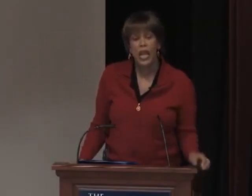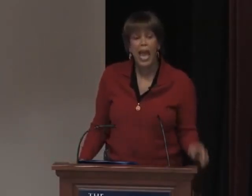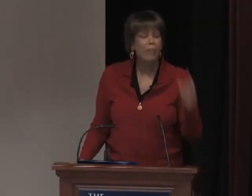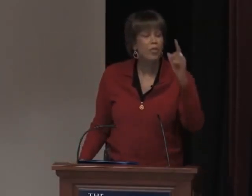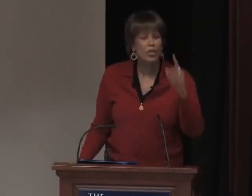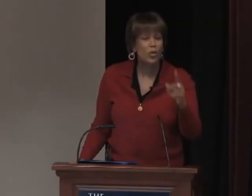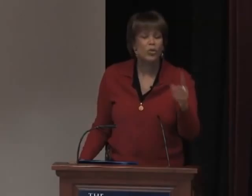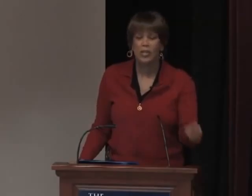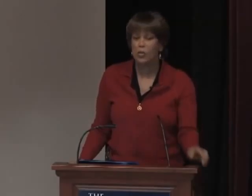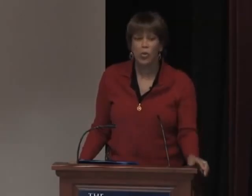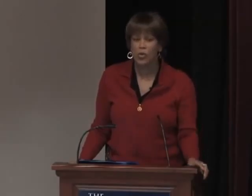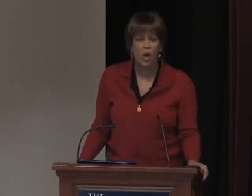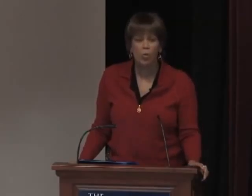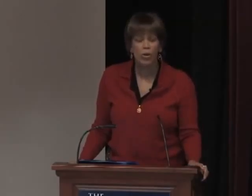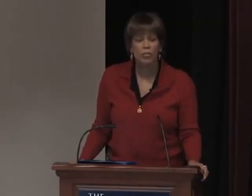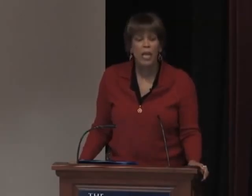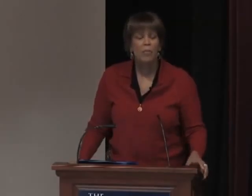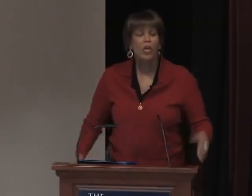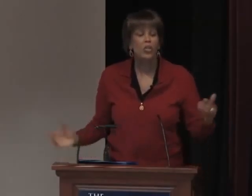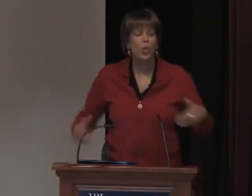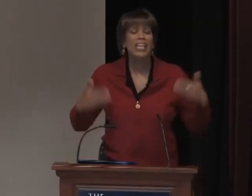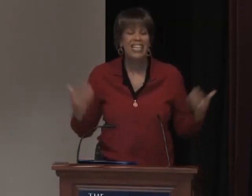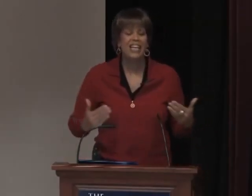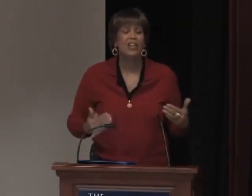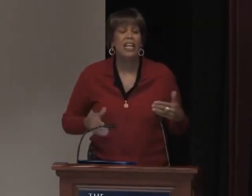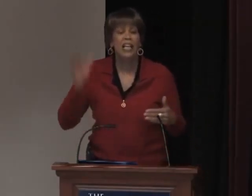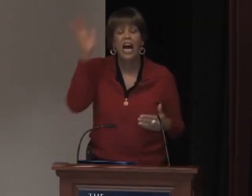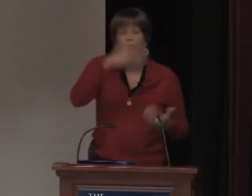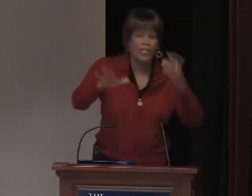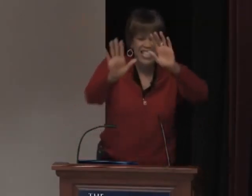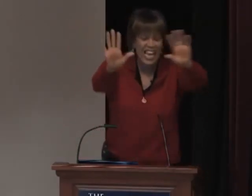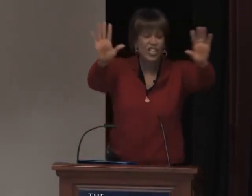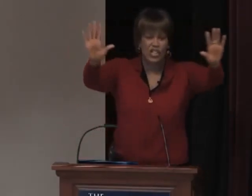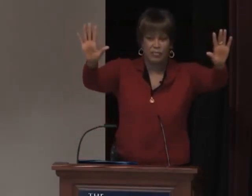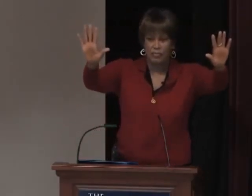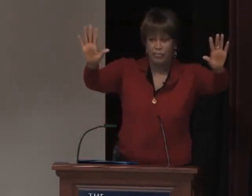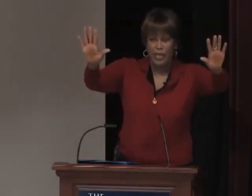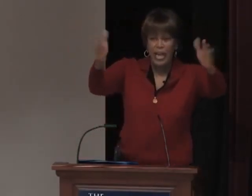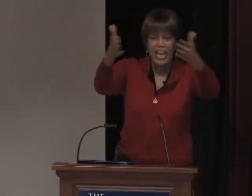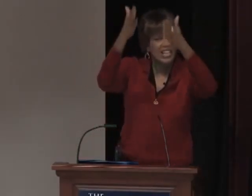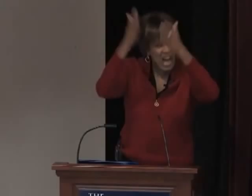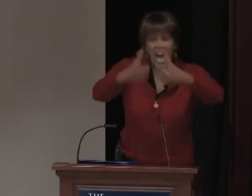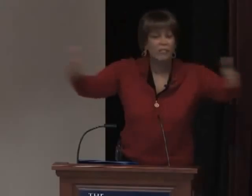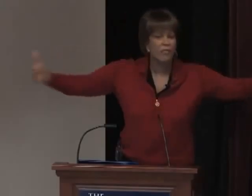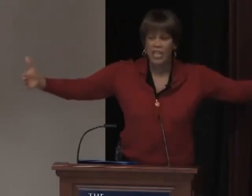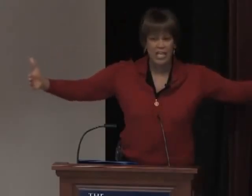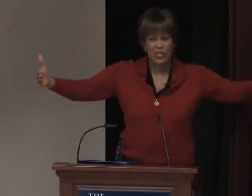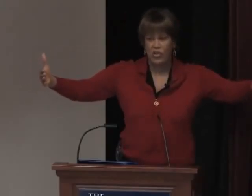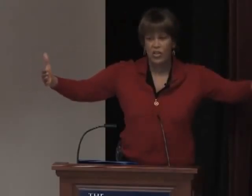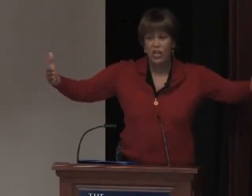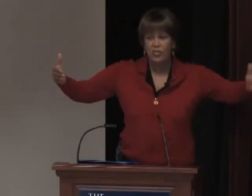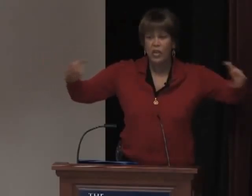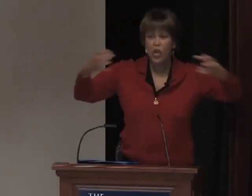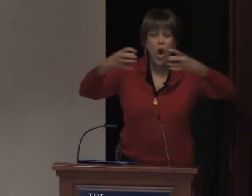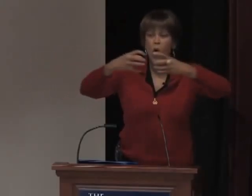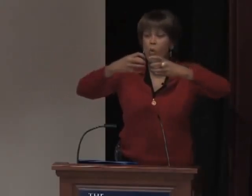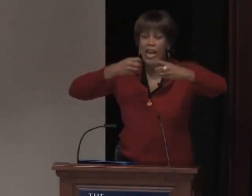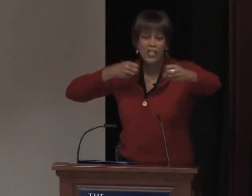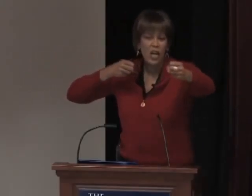is absolutely the worst culprit because we deal in confrontation, in conflict.